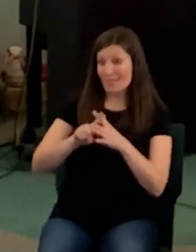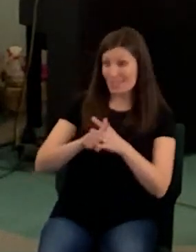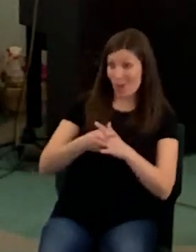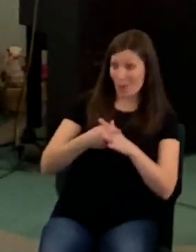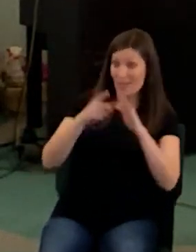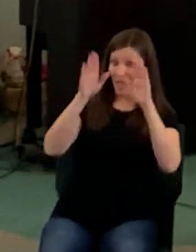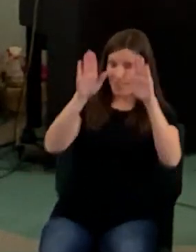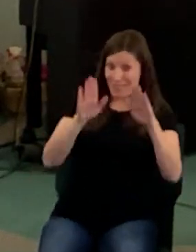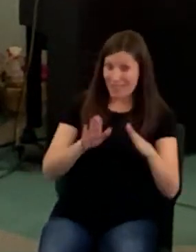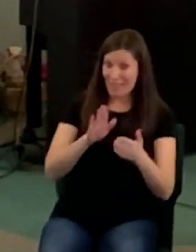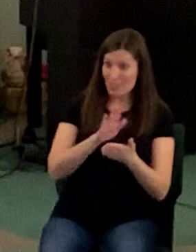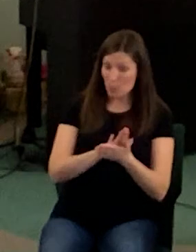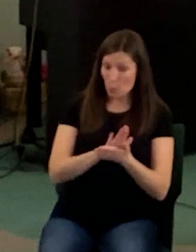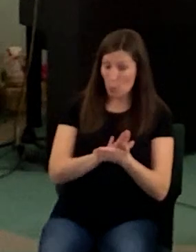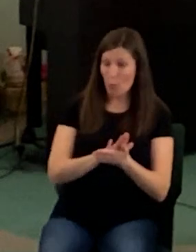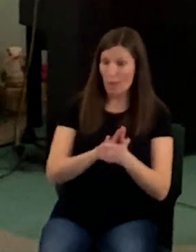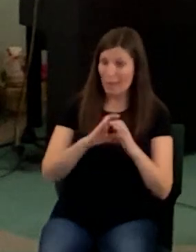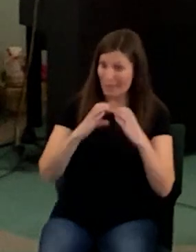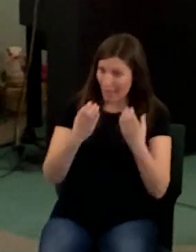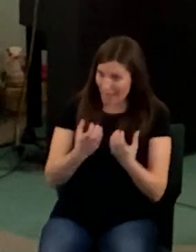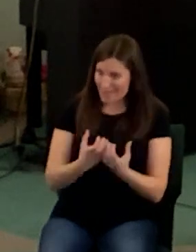school class.